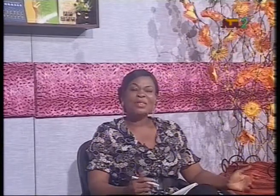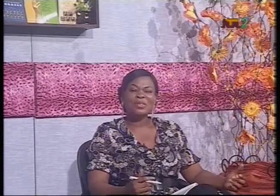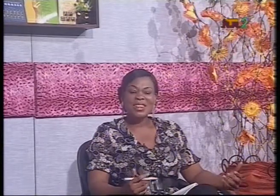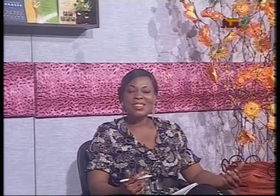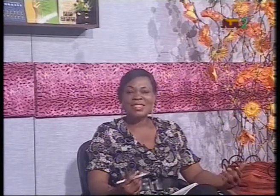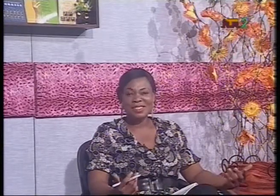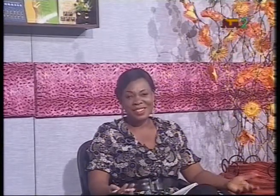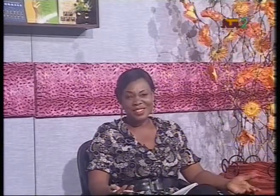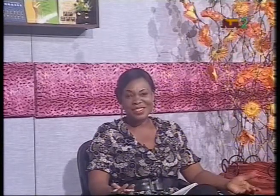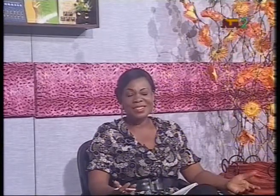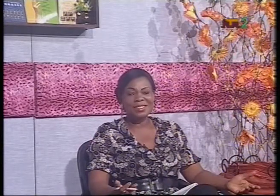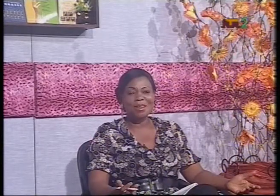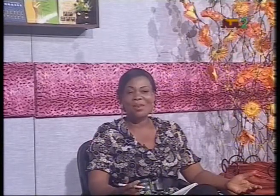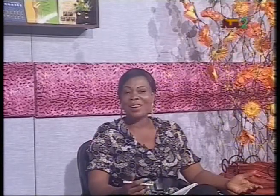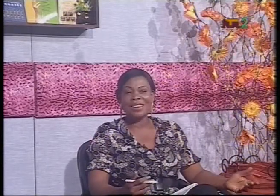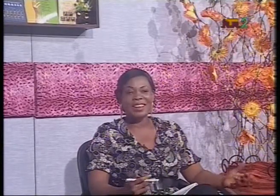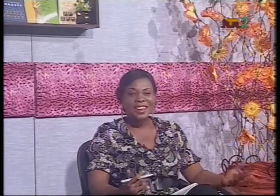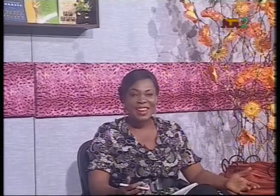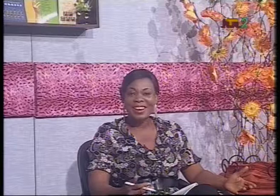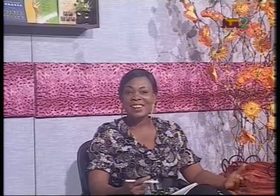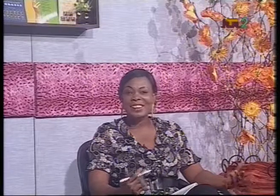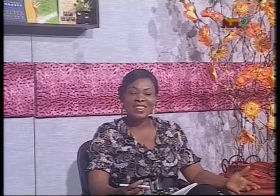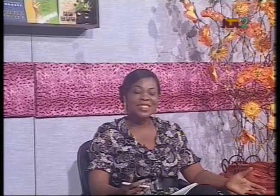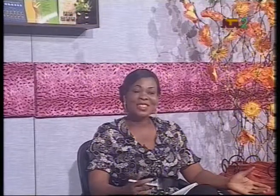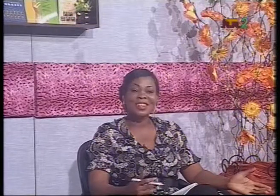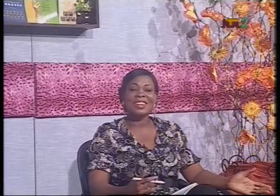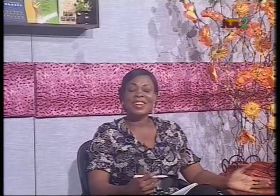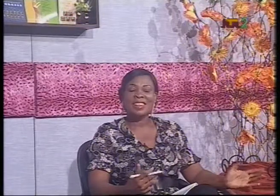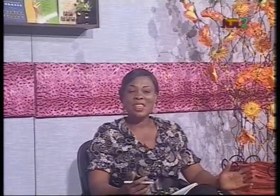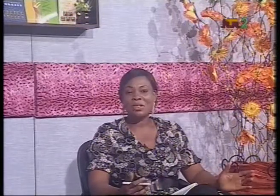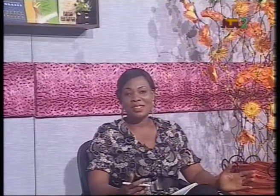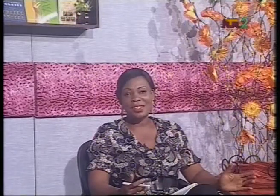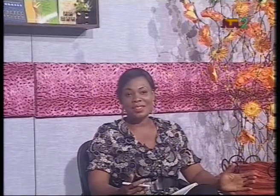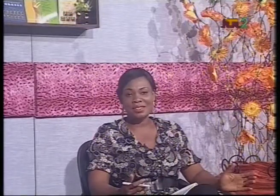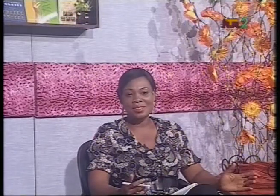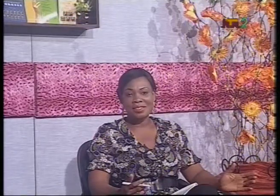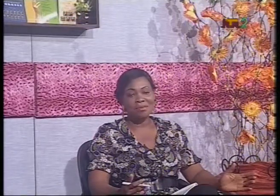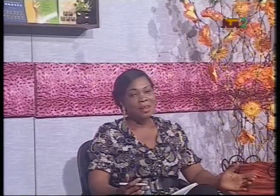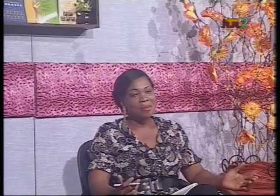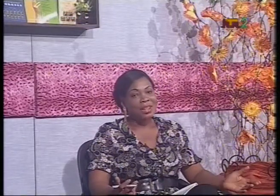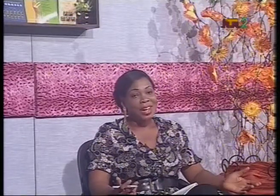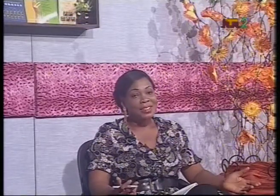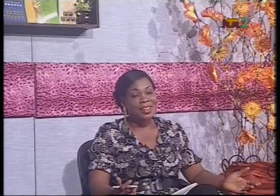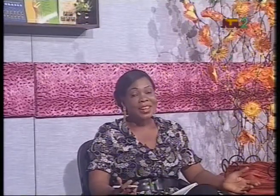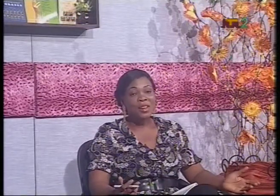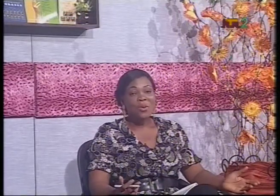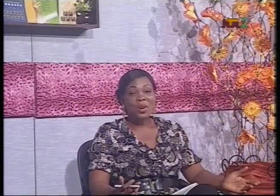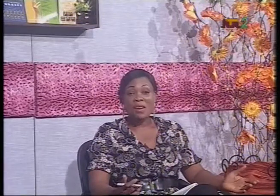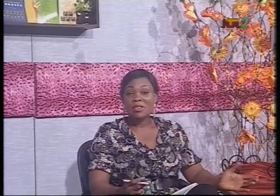different sentences. Some are eager and yearning to learn day-to-day sentences. But like I said, we have to start